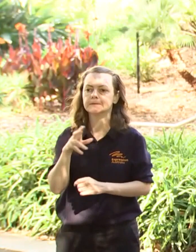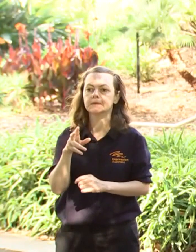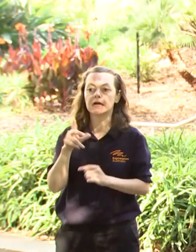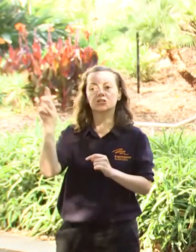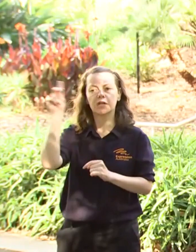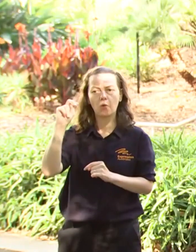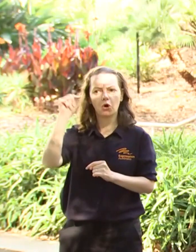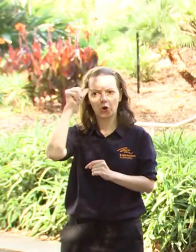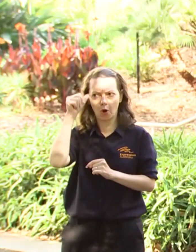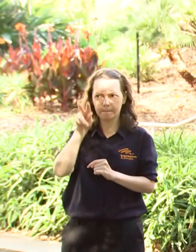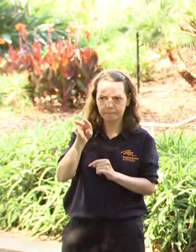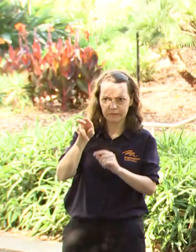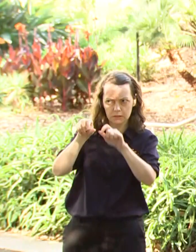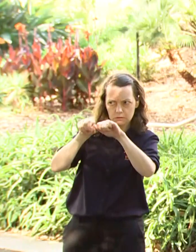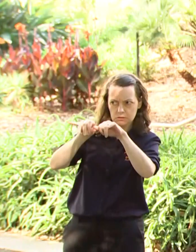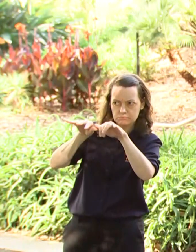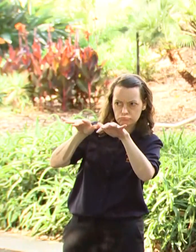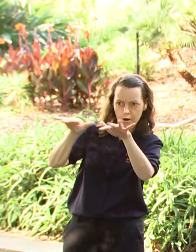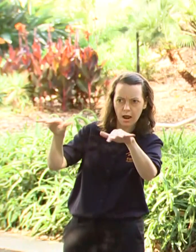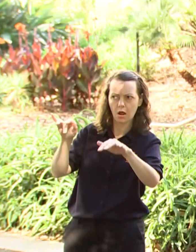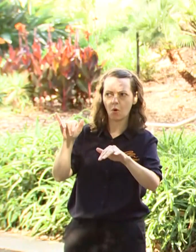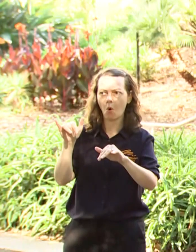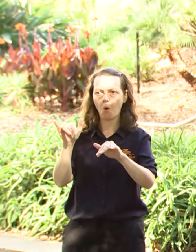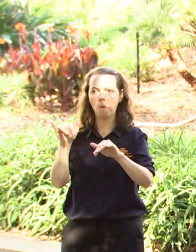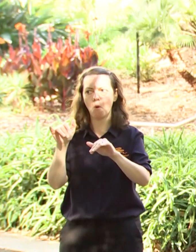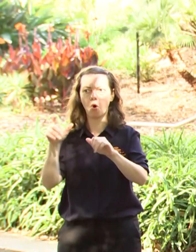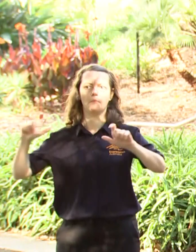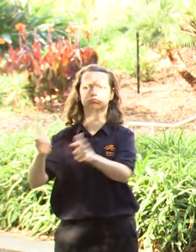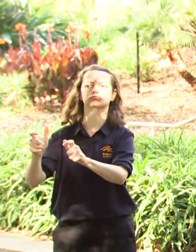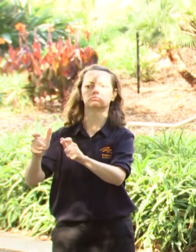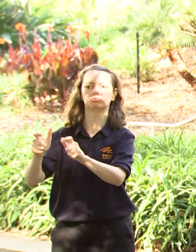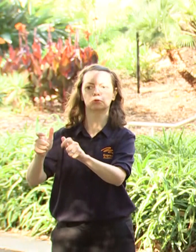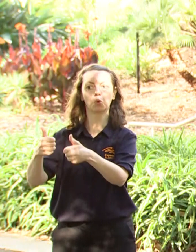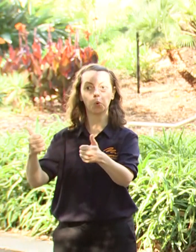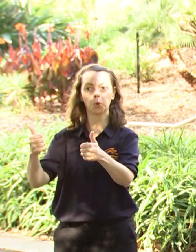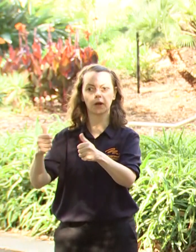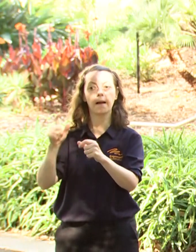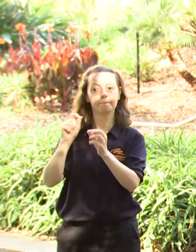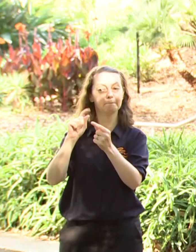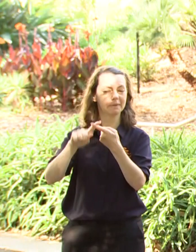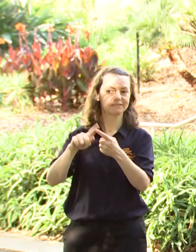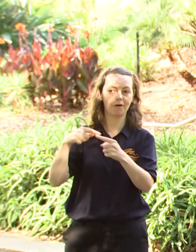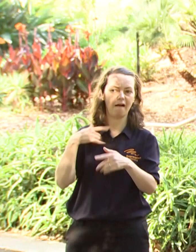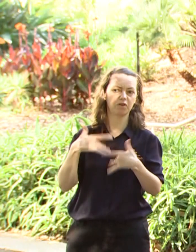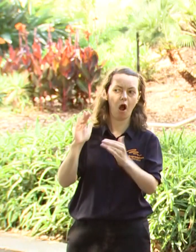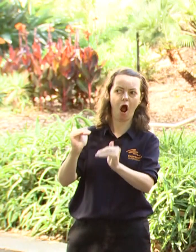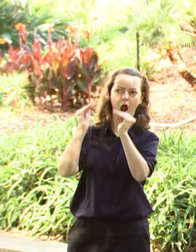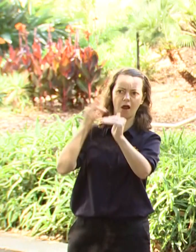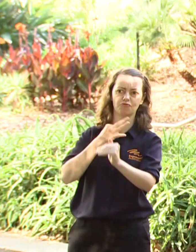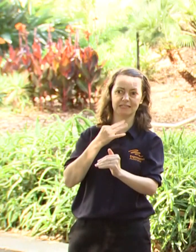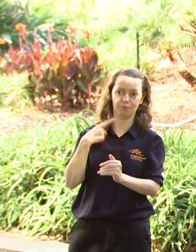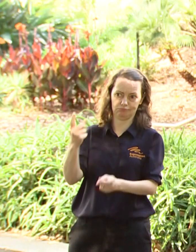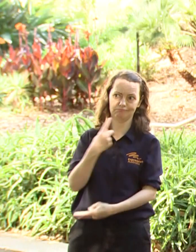better understanding of just how serious they think this outbreak can be. Obviously, they rank the risk fairly highly, given that they've taken this step